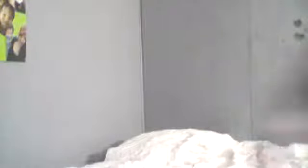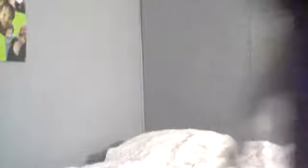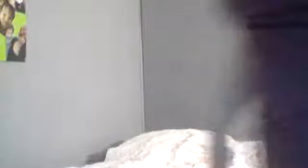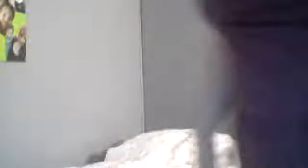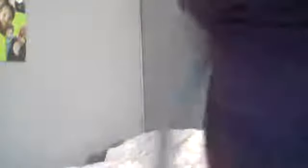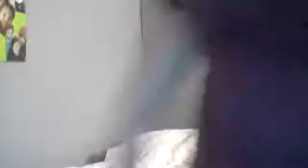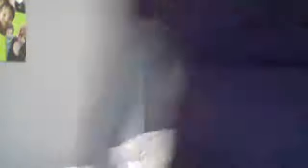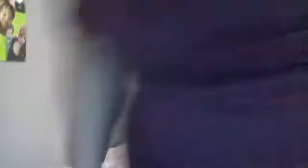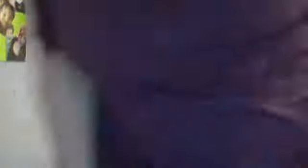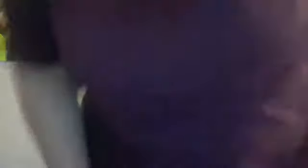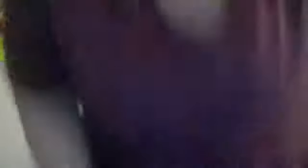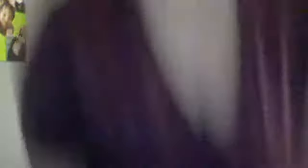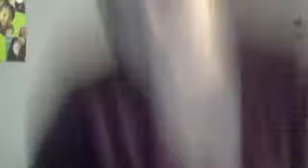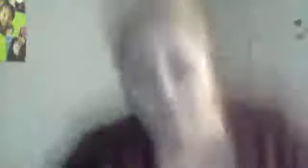I know.